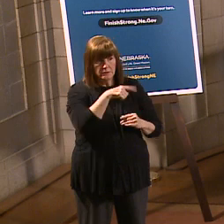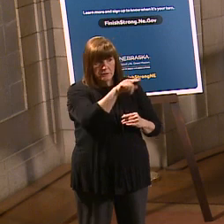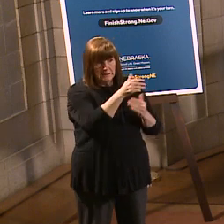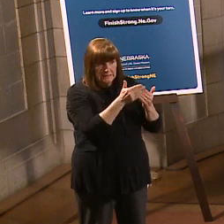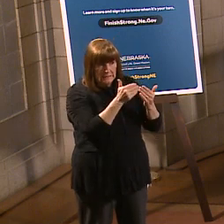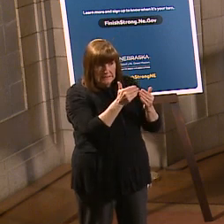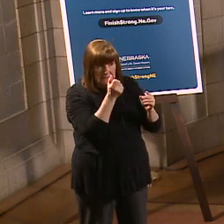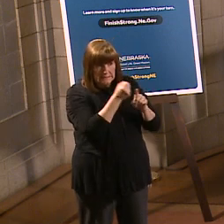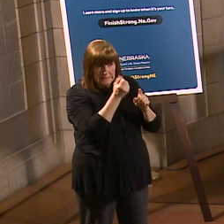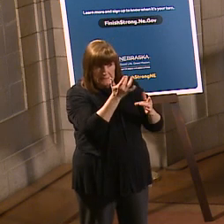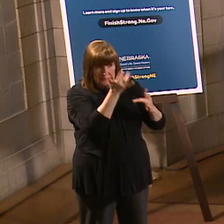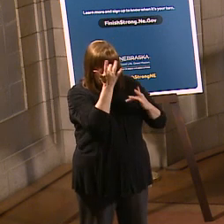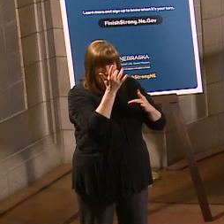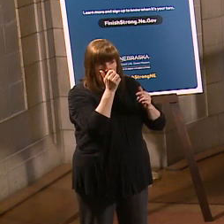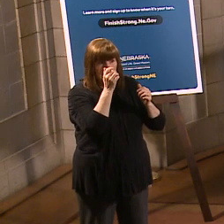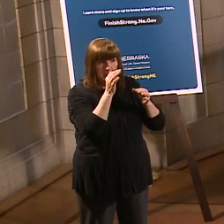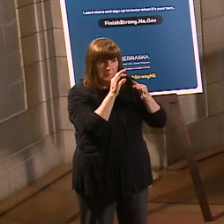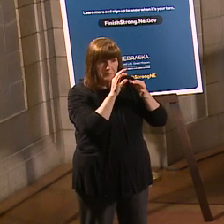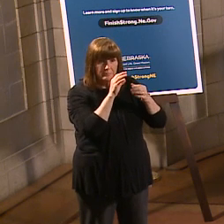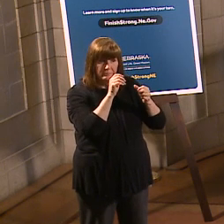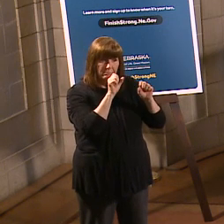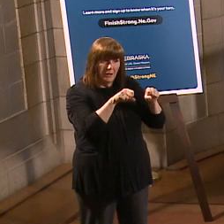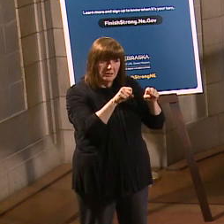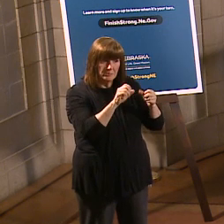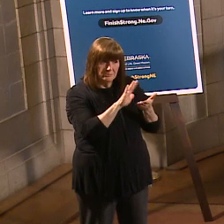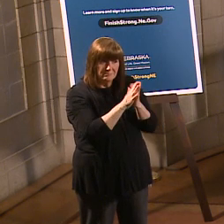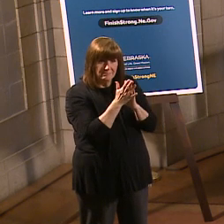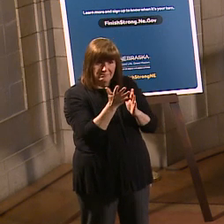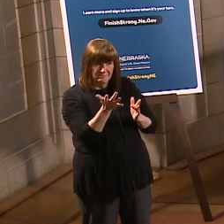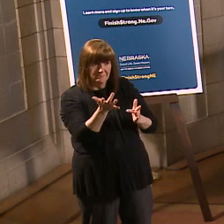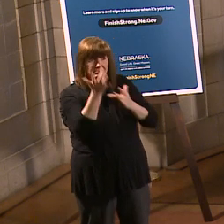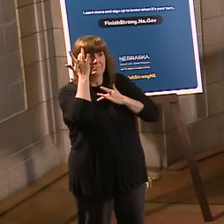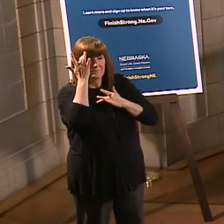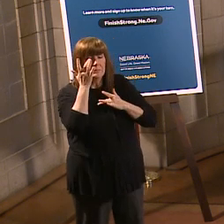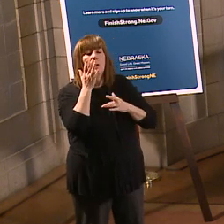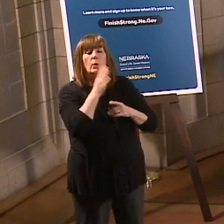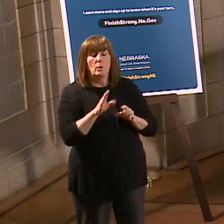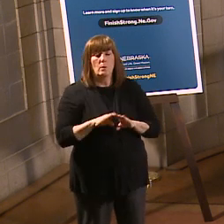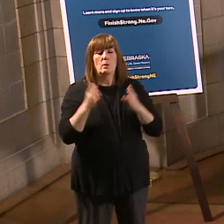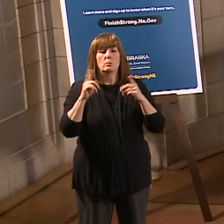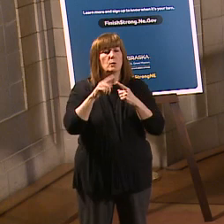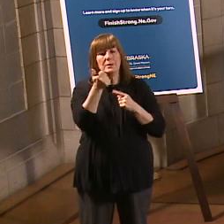people, that we will be able to open this up to anybody who wants to get